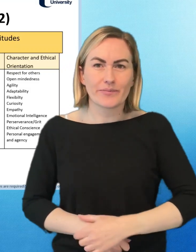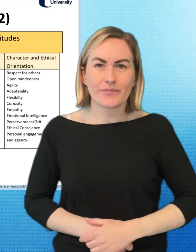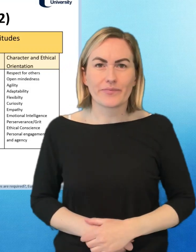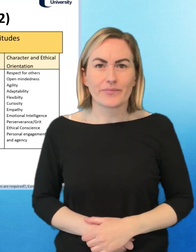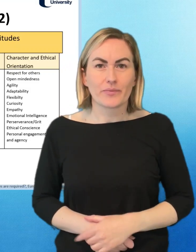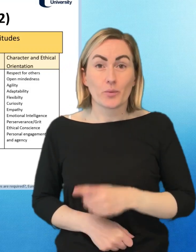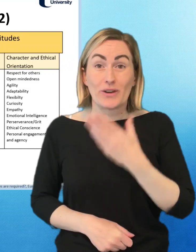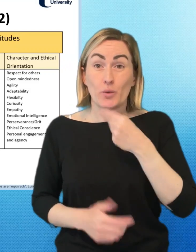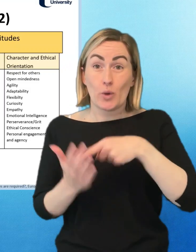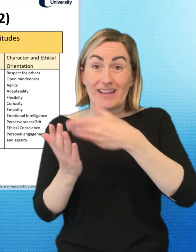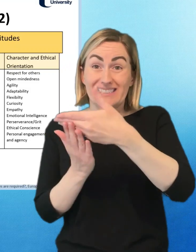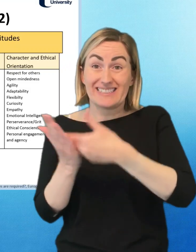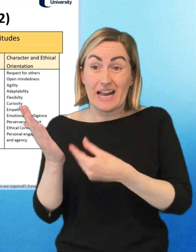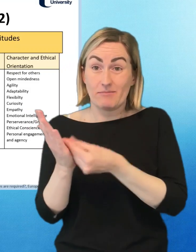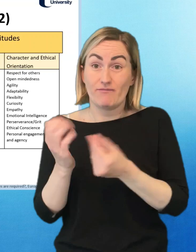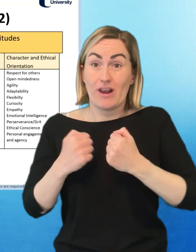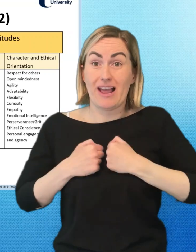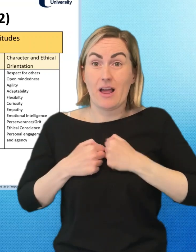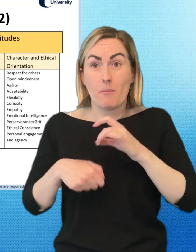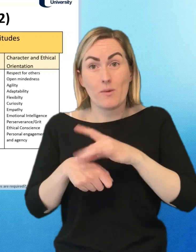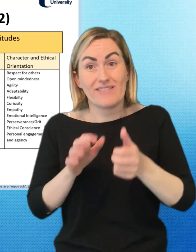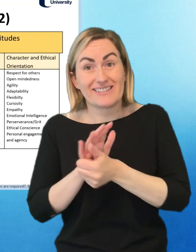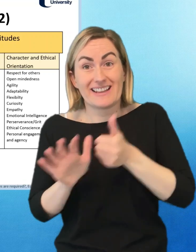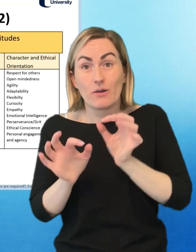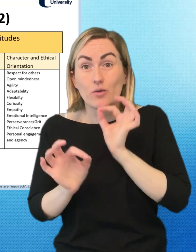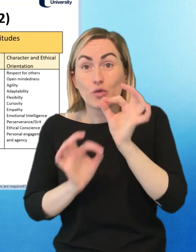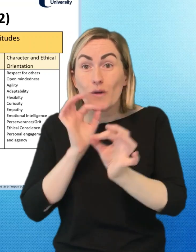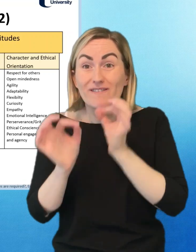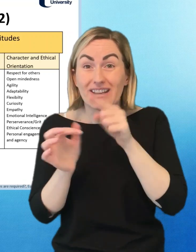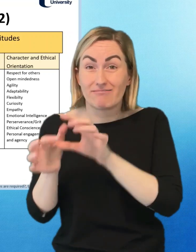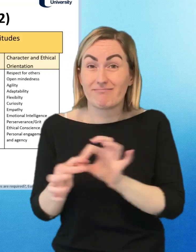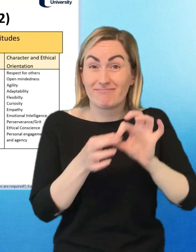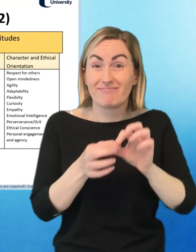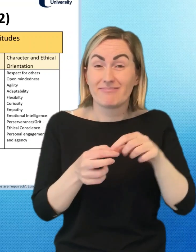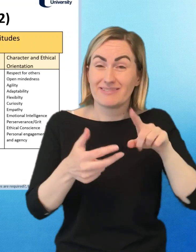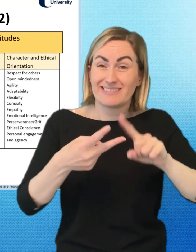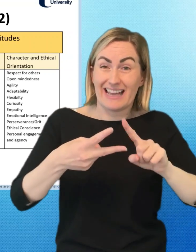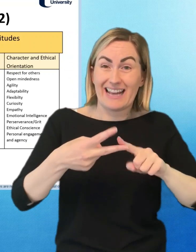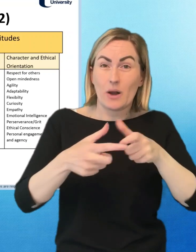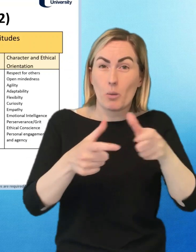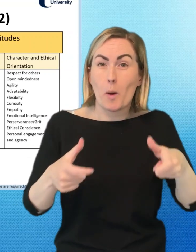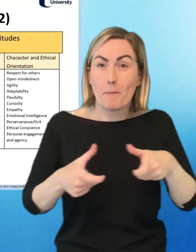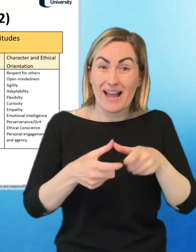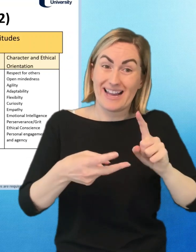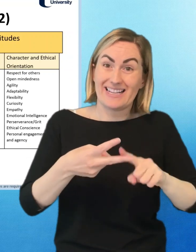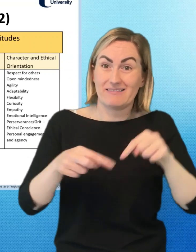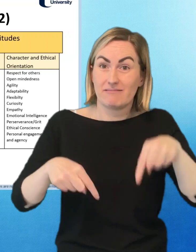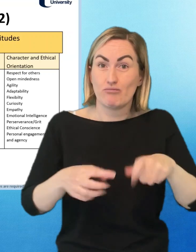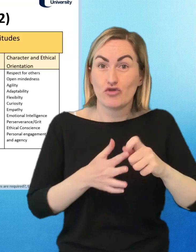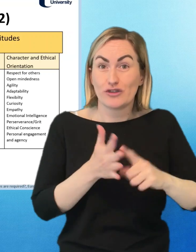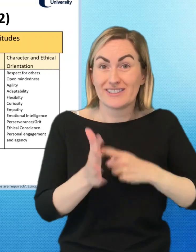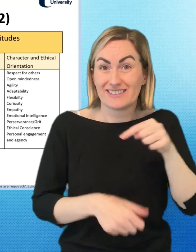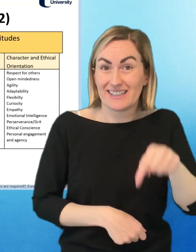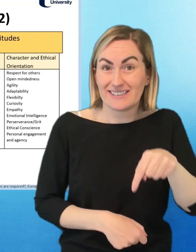we have used this skill set as the template for our professional skills survey, which forms the second work package of